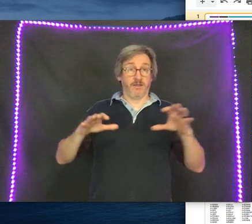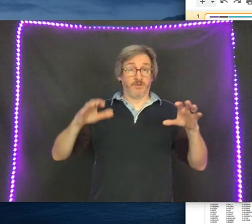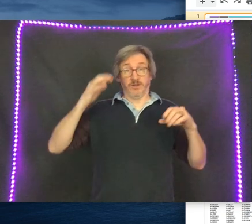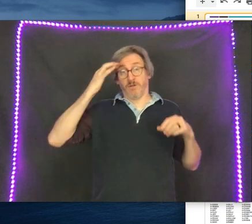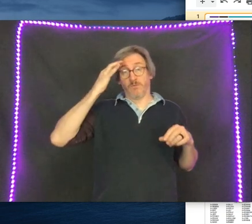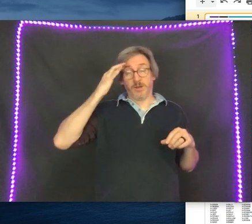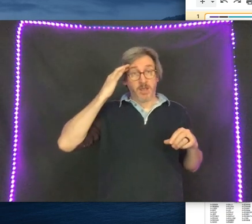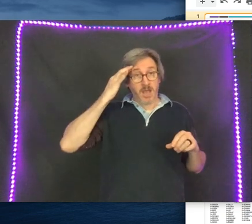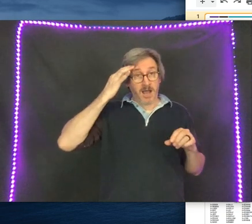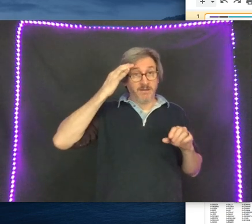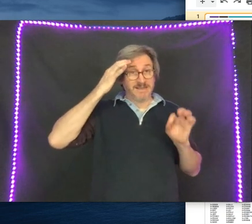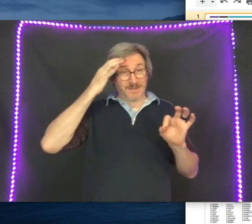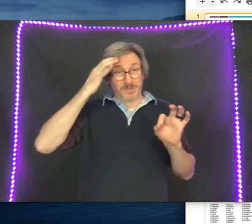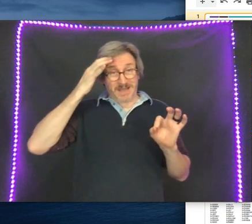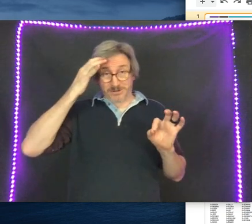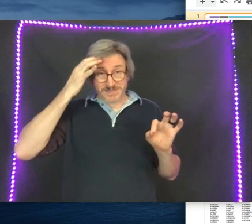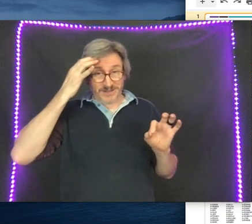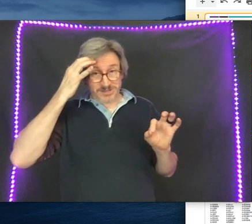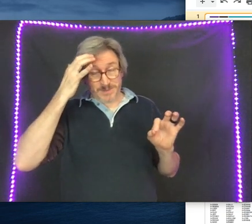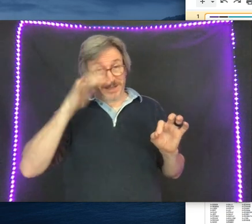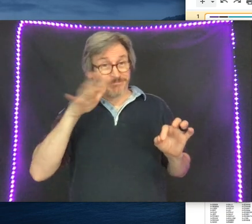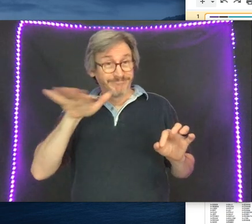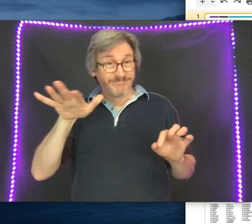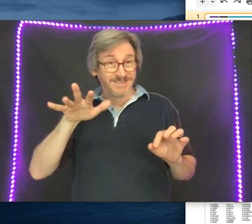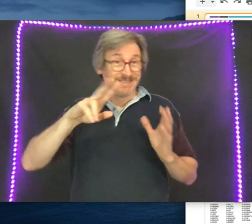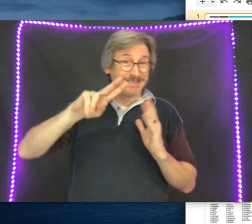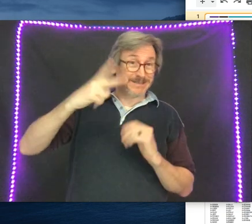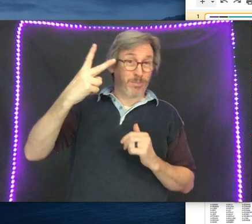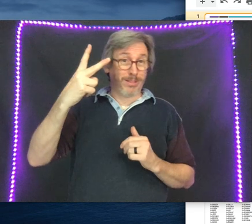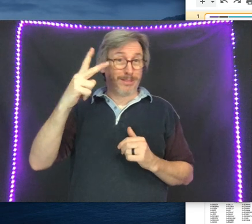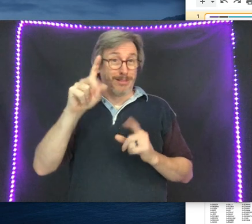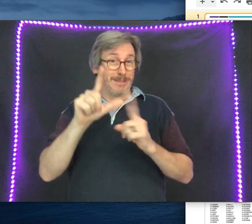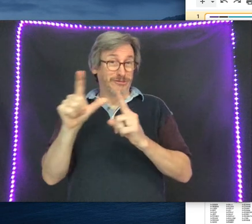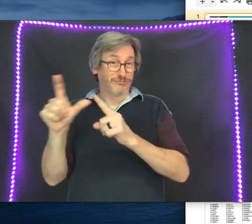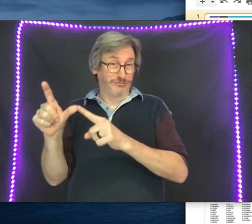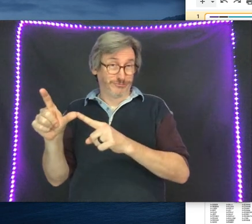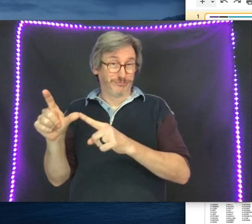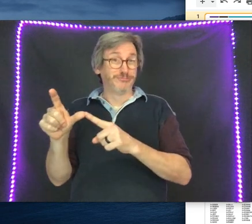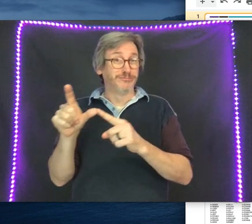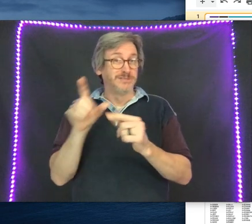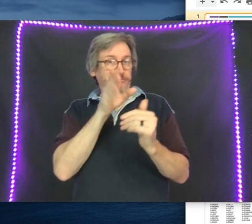Okay, another hit and run one. Double letters, finger spelling.